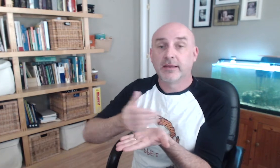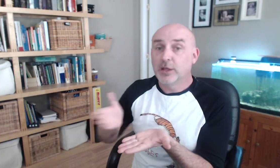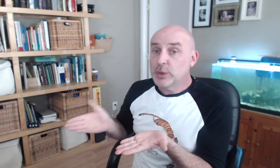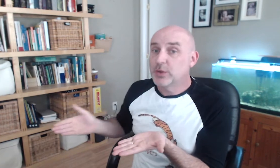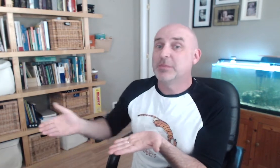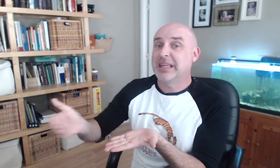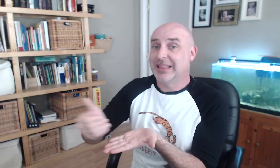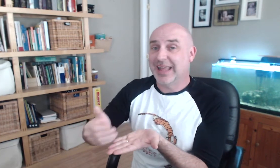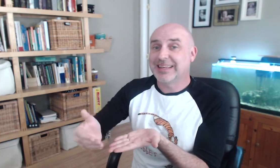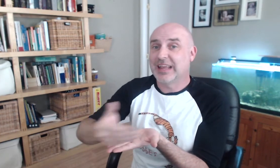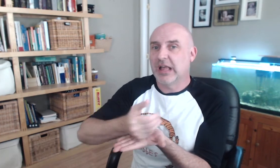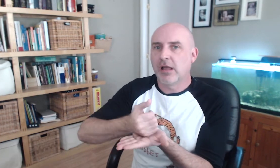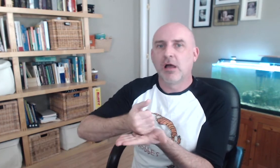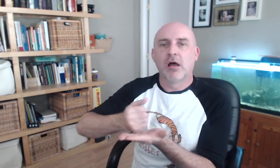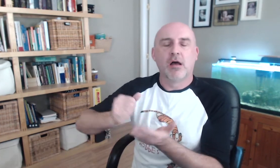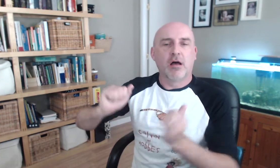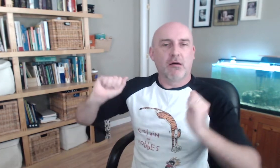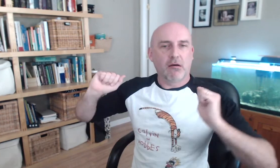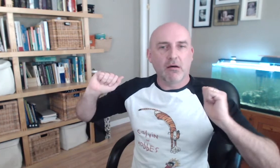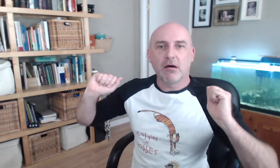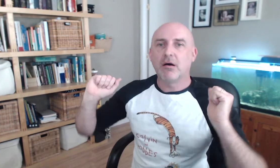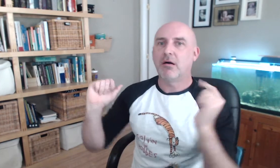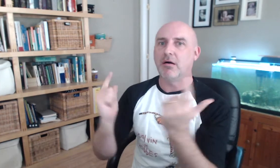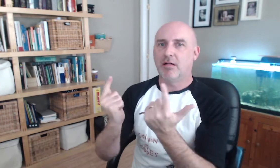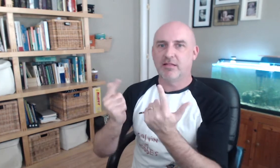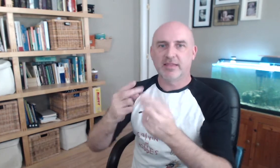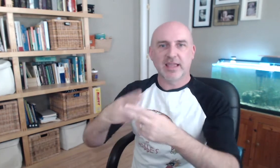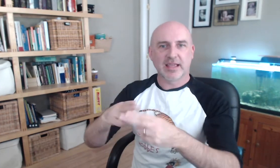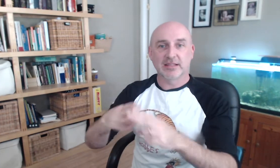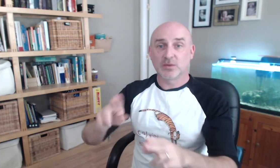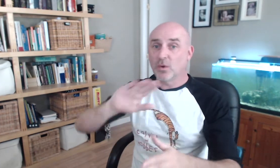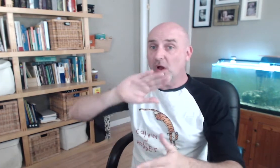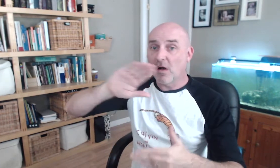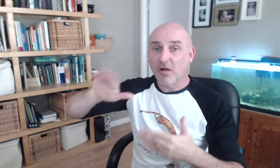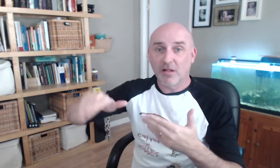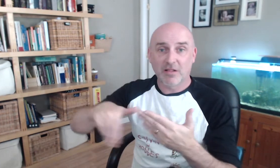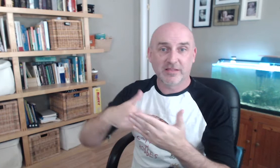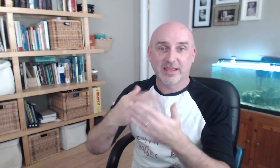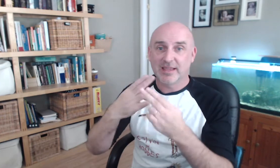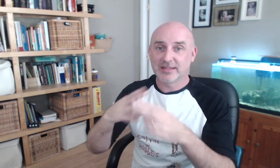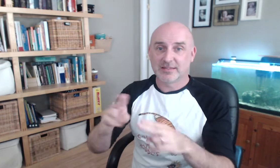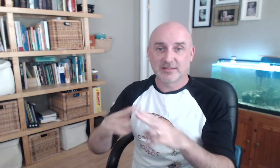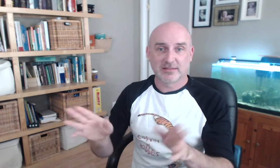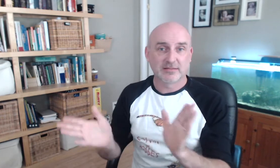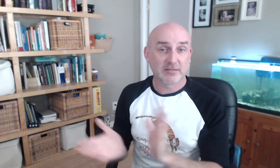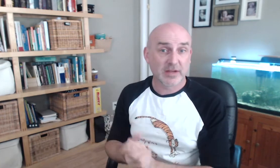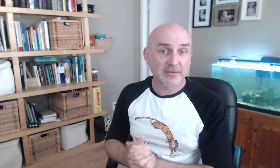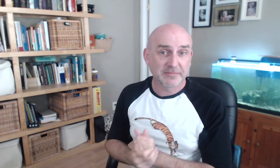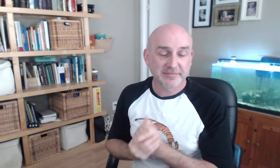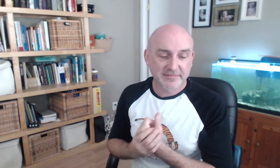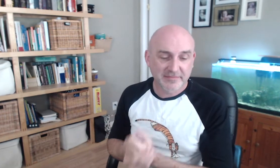You could be collecting all the eggs or all the eggs, all right?